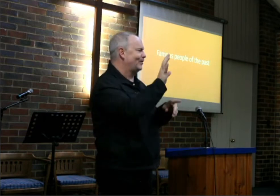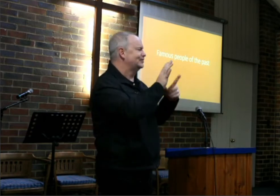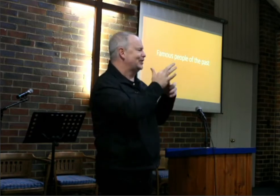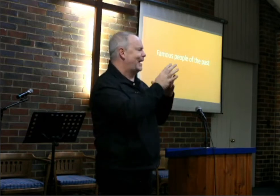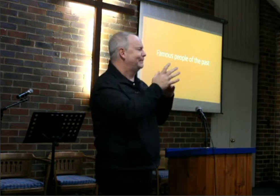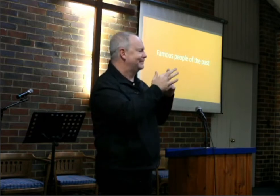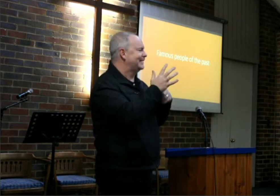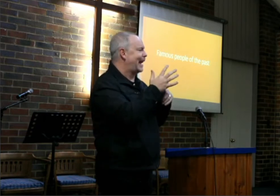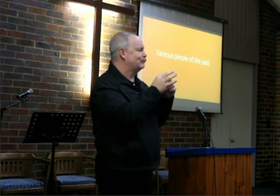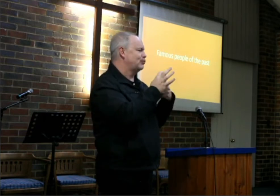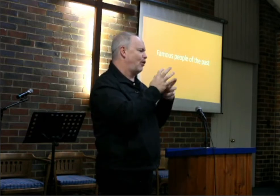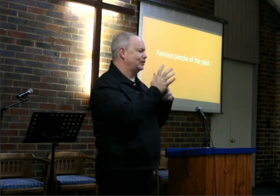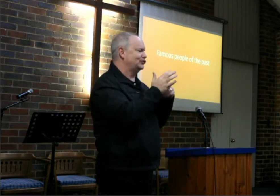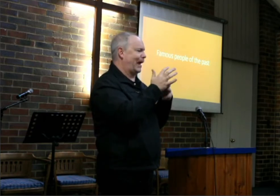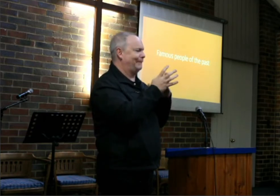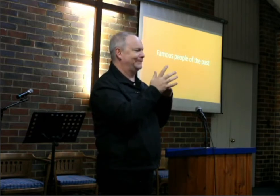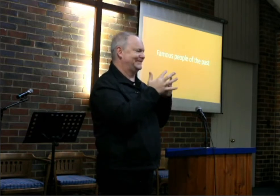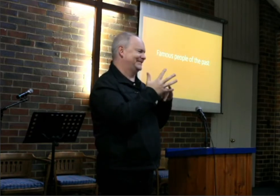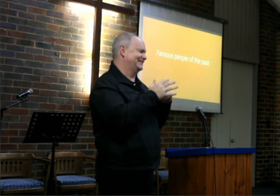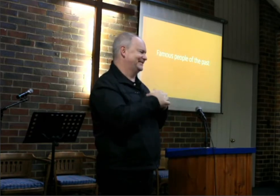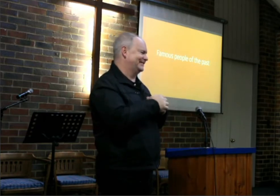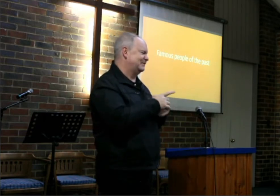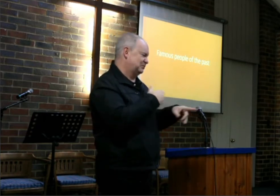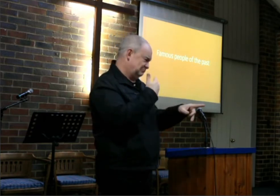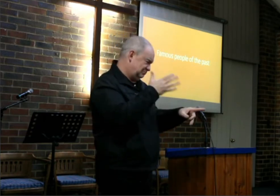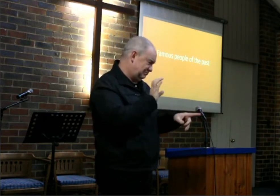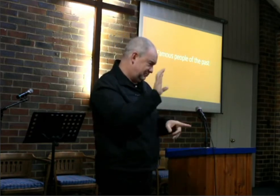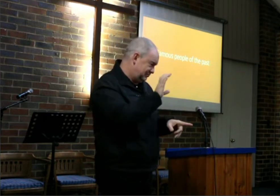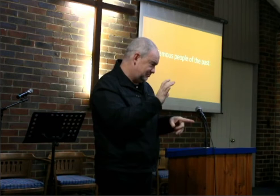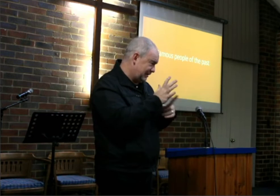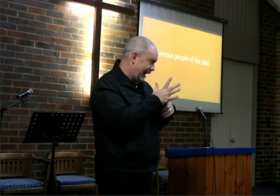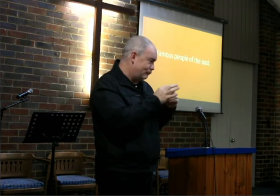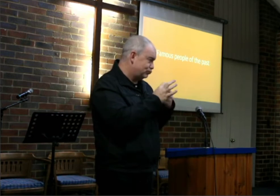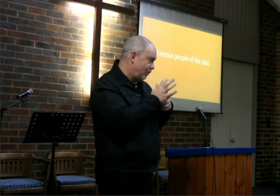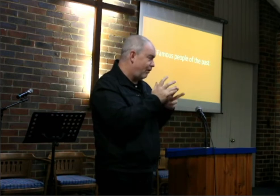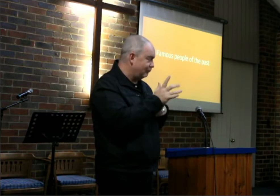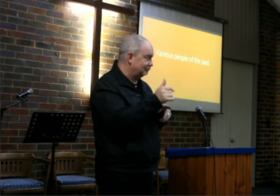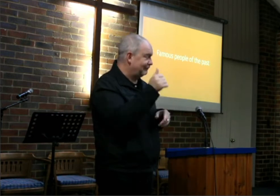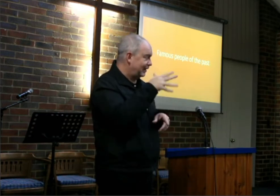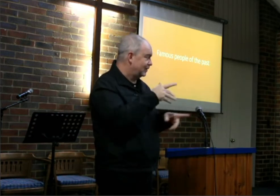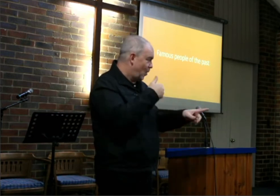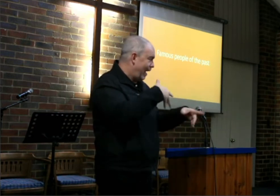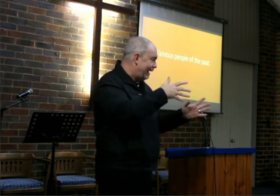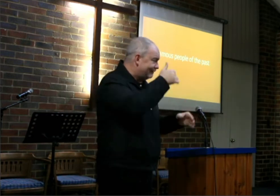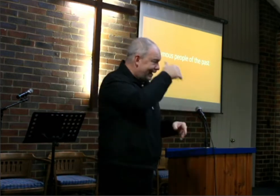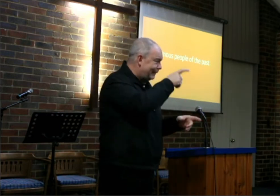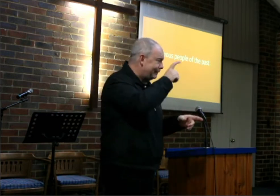Actually, basketball player. If you're not into basketball, you probably don't know. LeBron James. It's pretty good. Do you know any famous people?